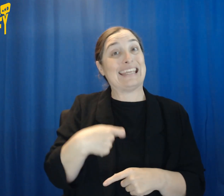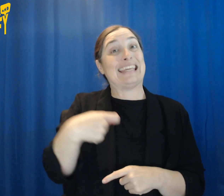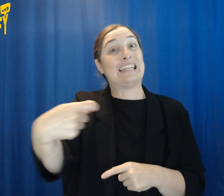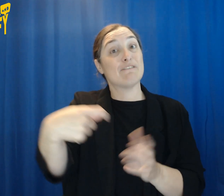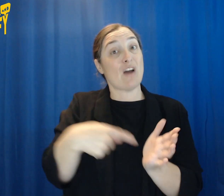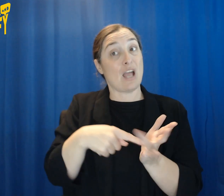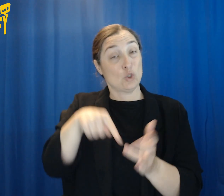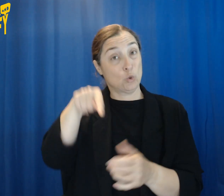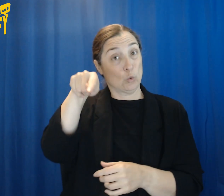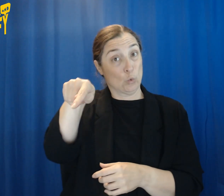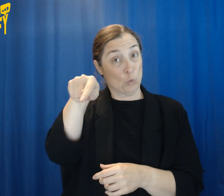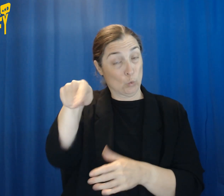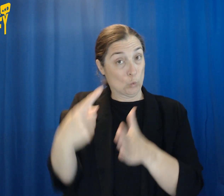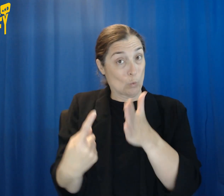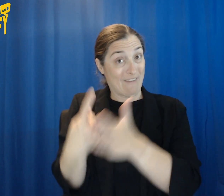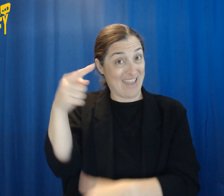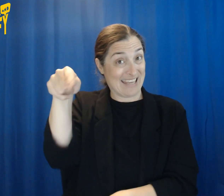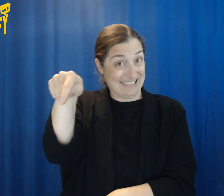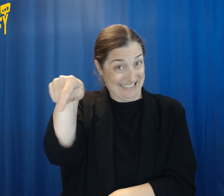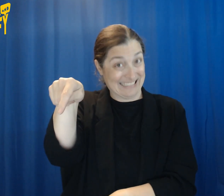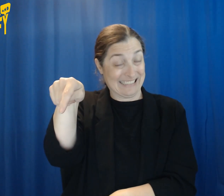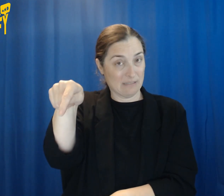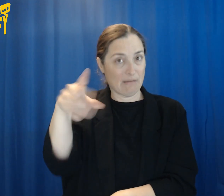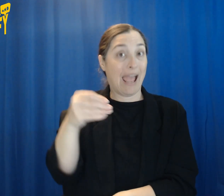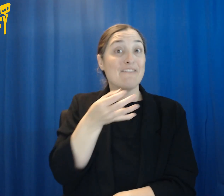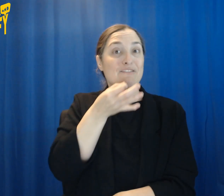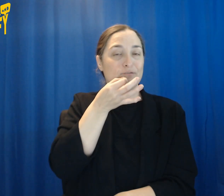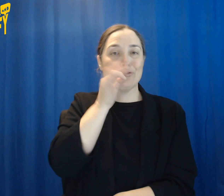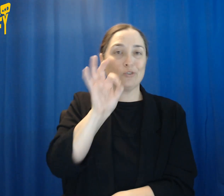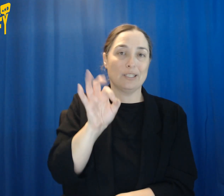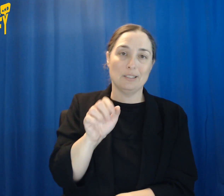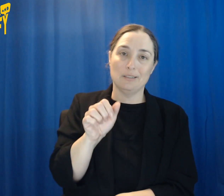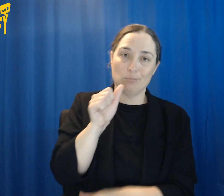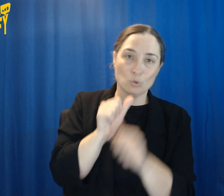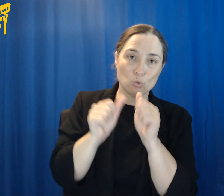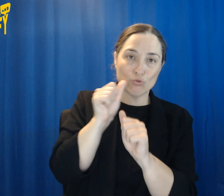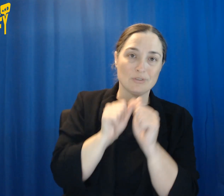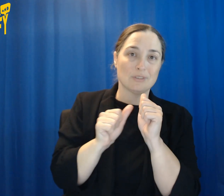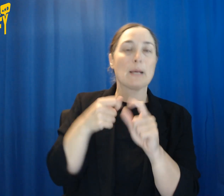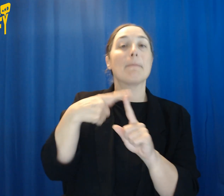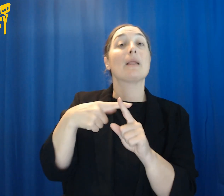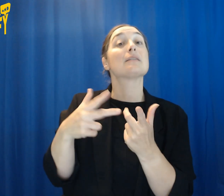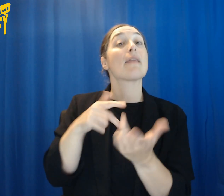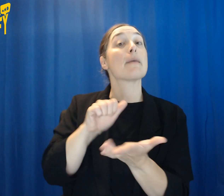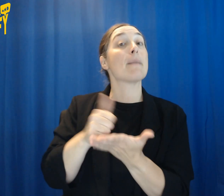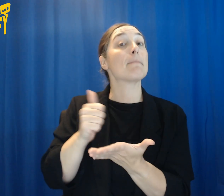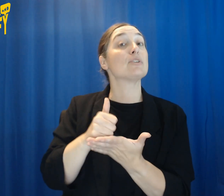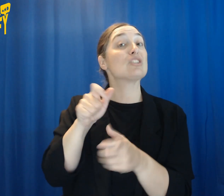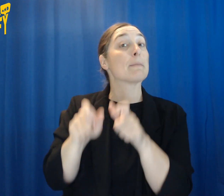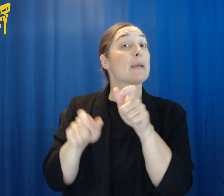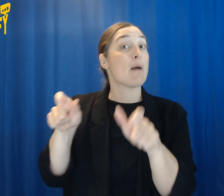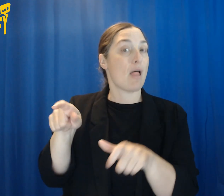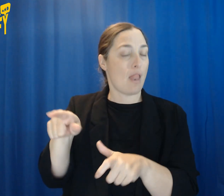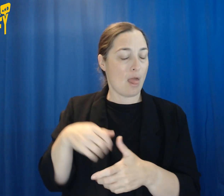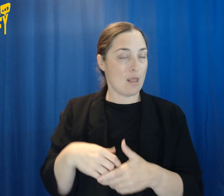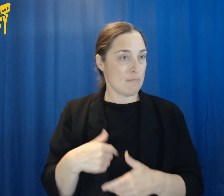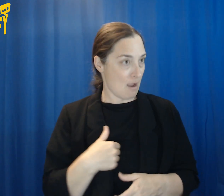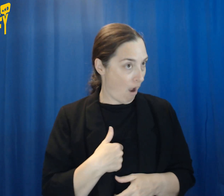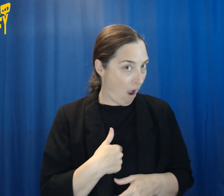the announcement event where there's free booze and publishing people are there. And I got super excited and checked my